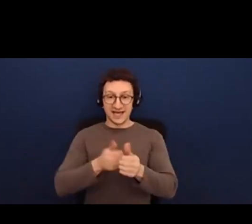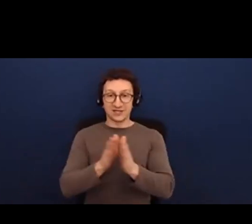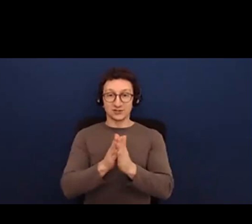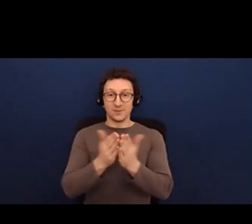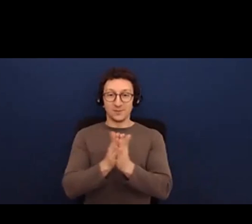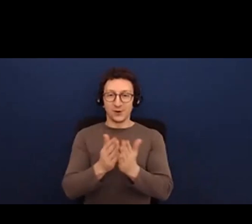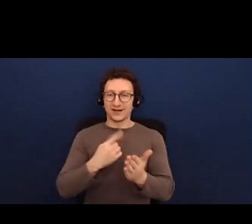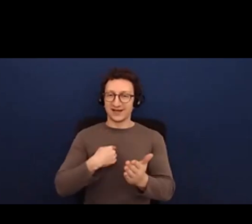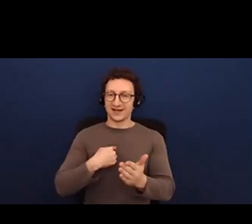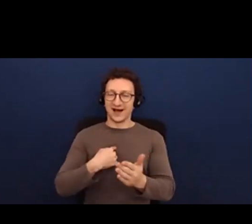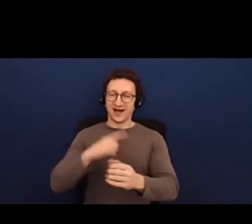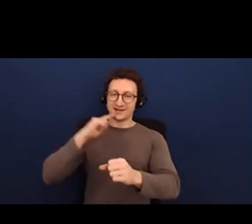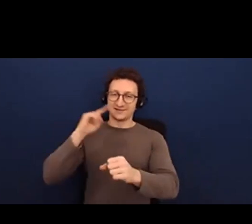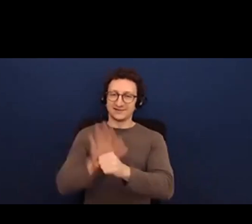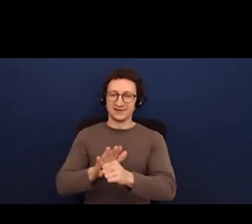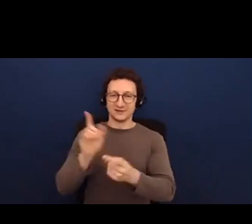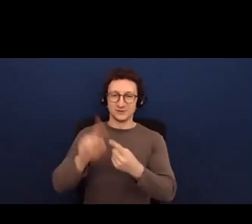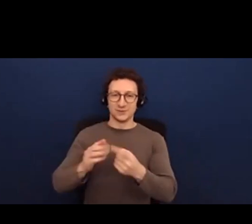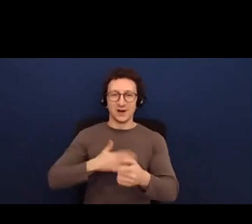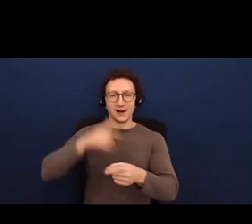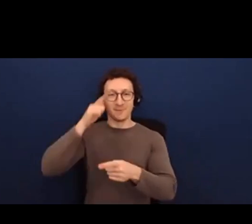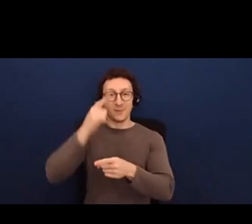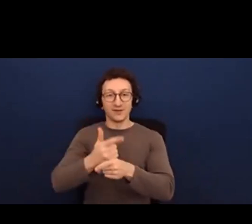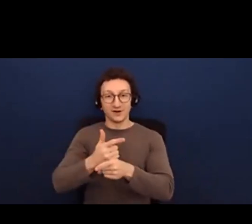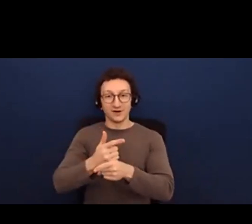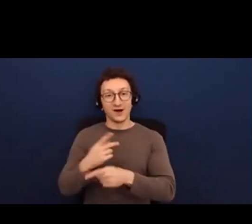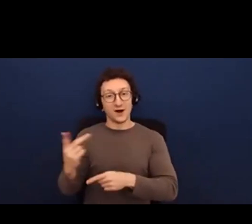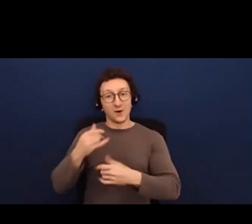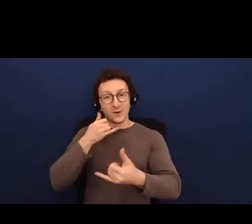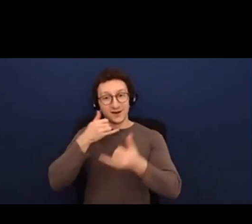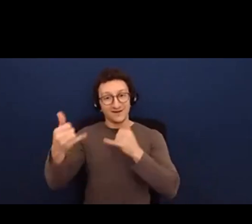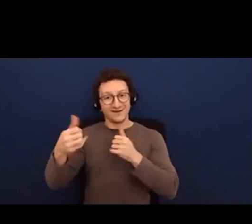brother because we talk on the phone every day and